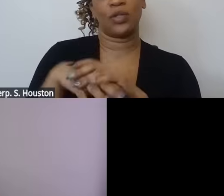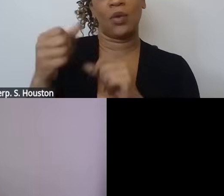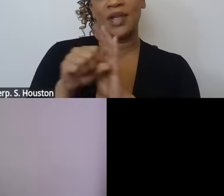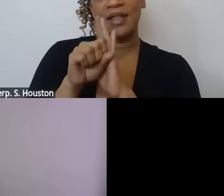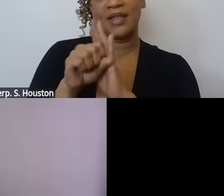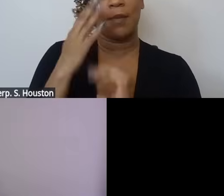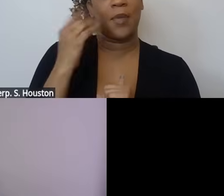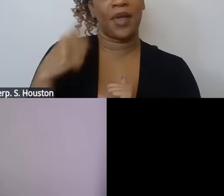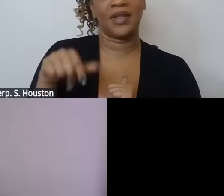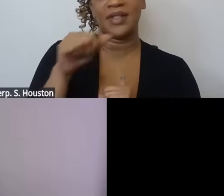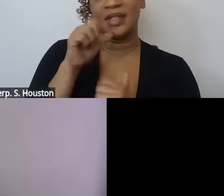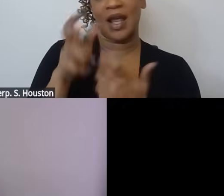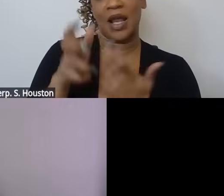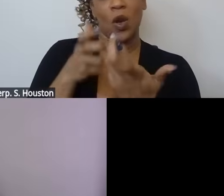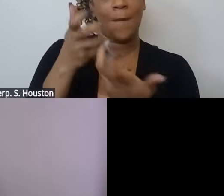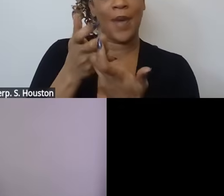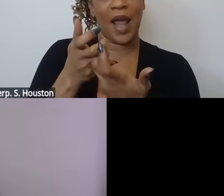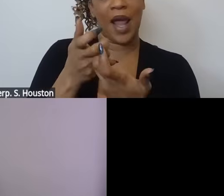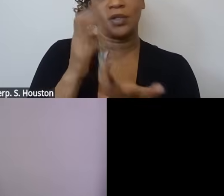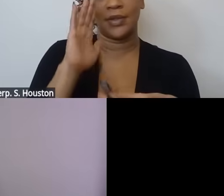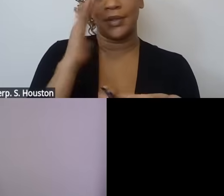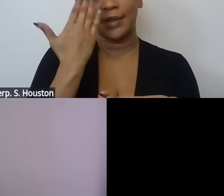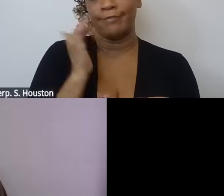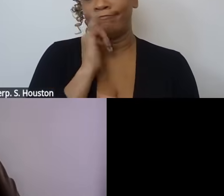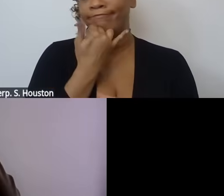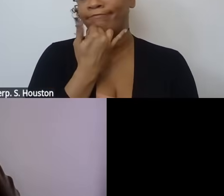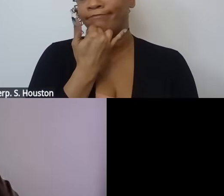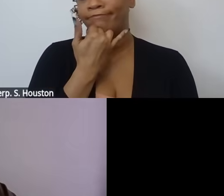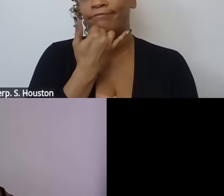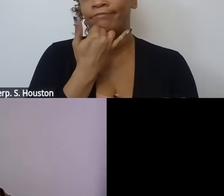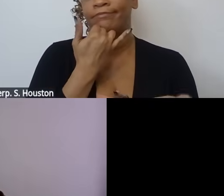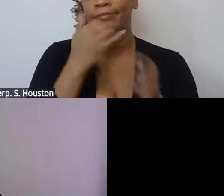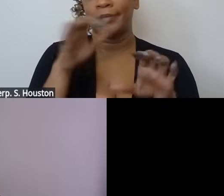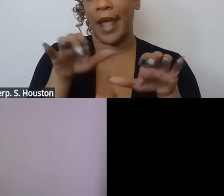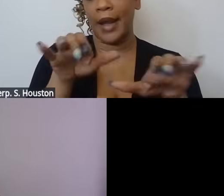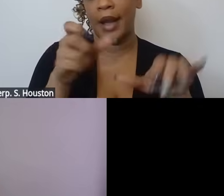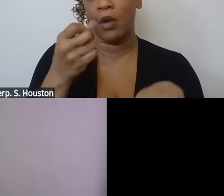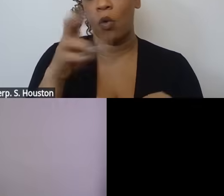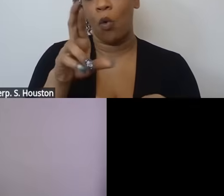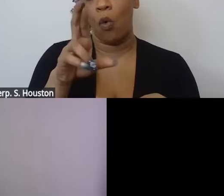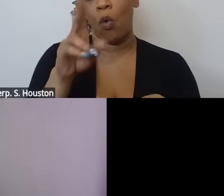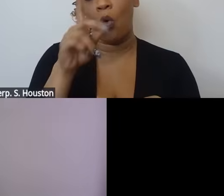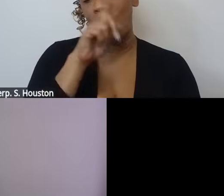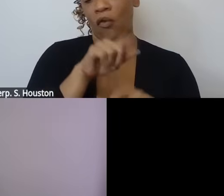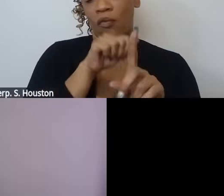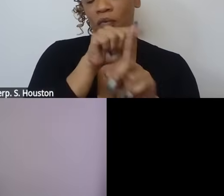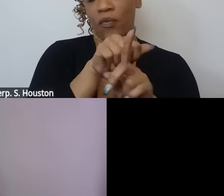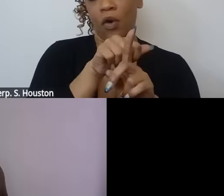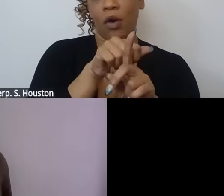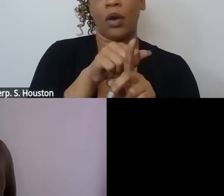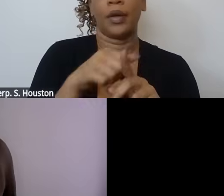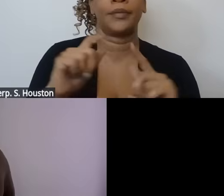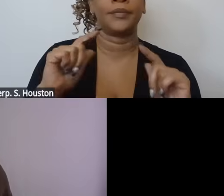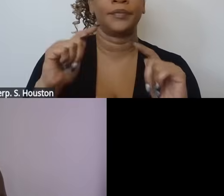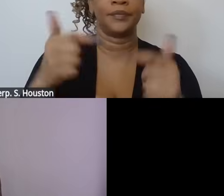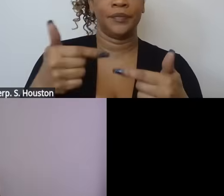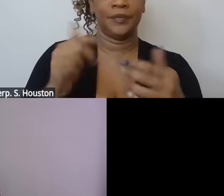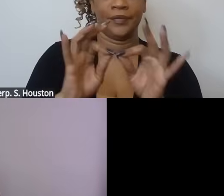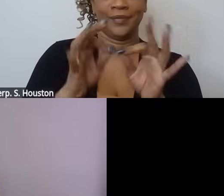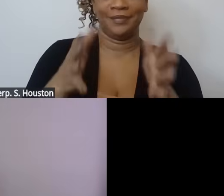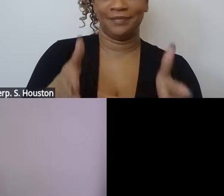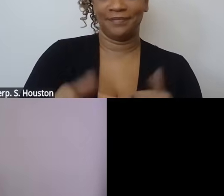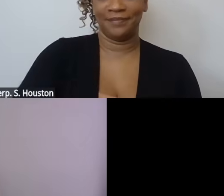some evidence of misconduct or fraud here. What we said is, we will investigate those for purposes of possible criminal